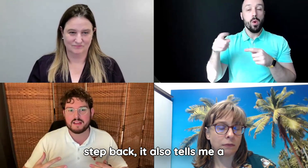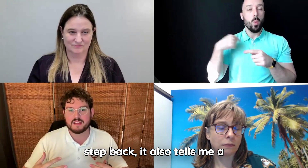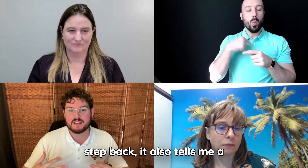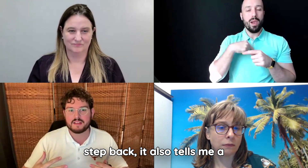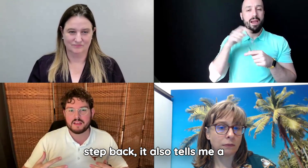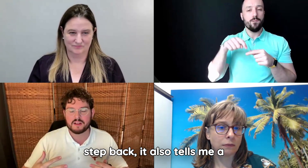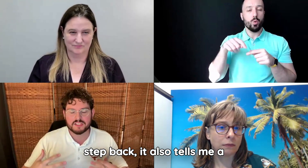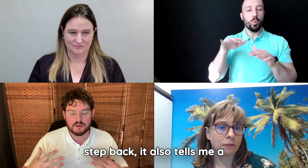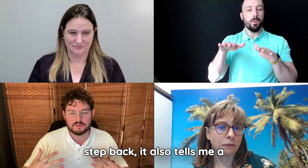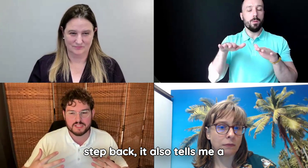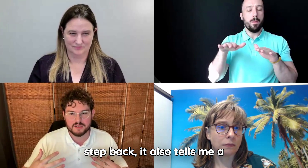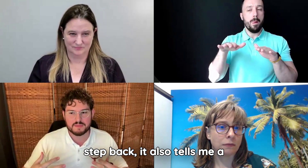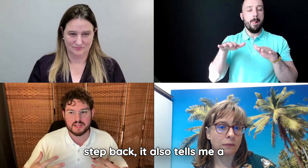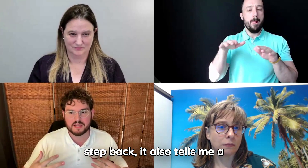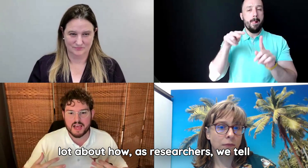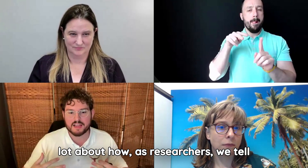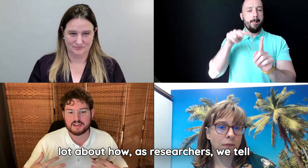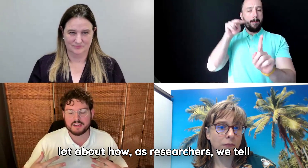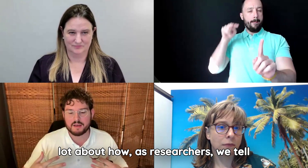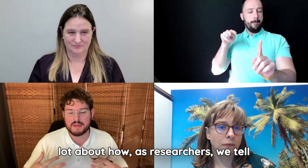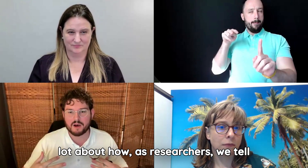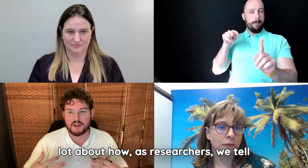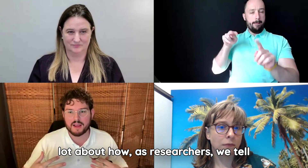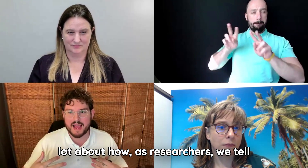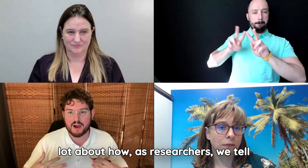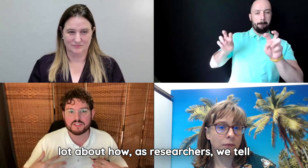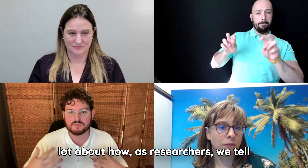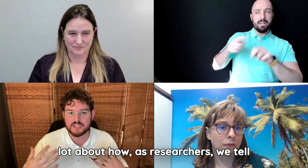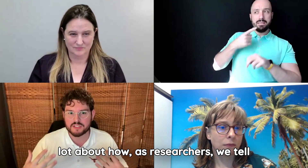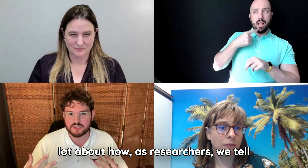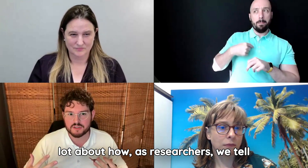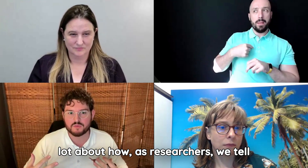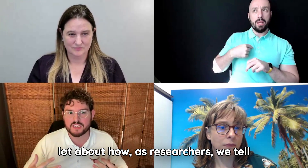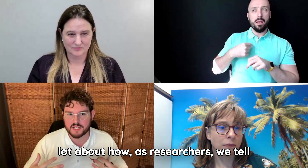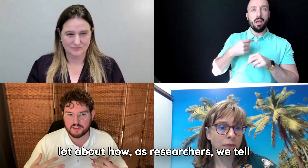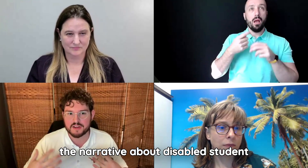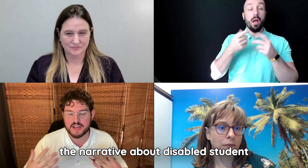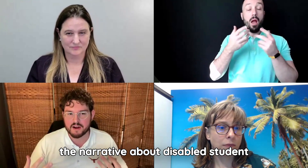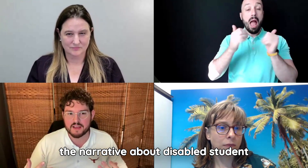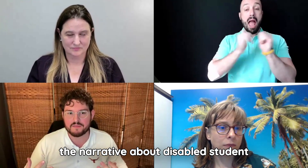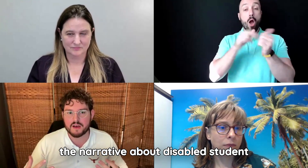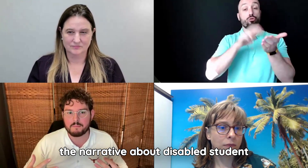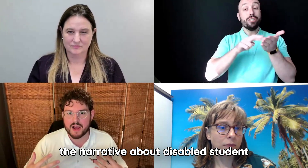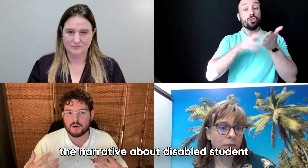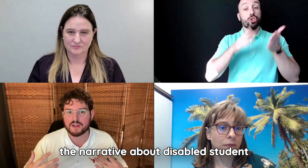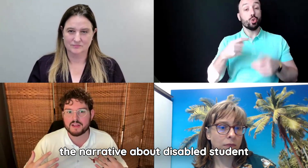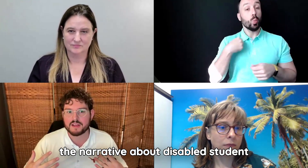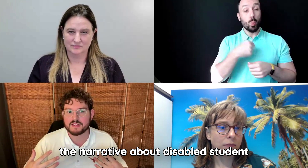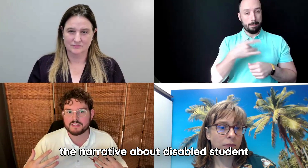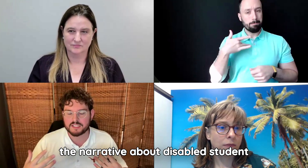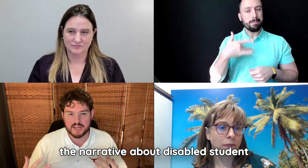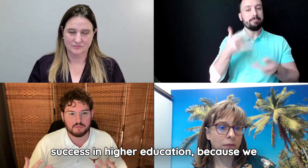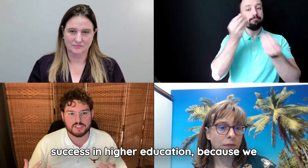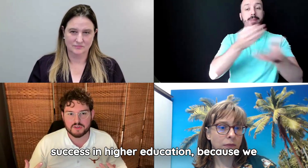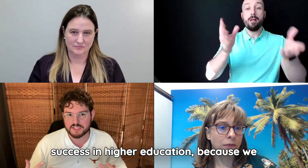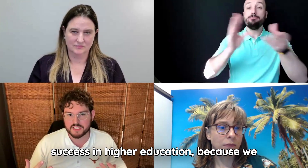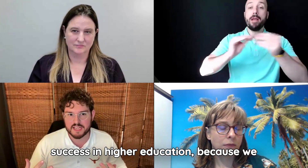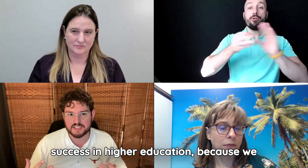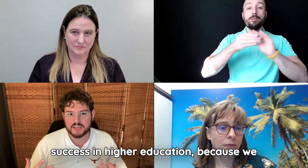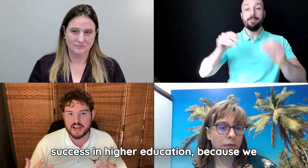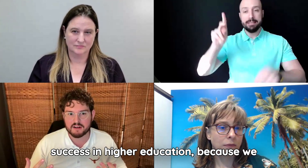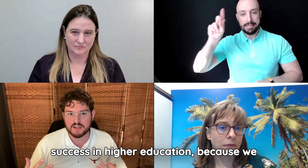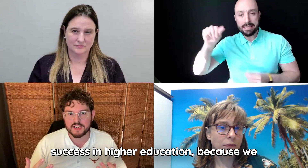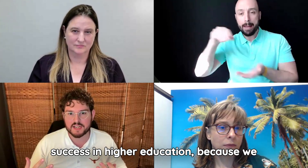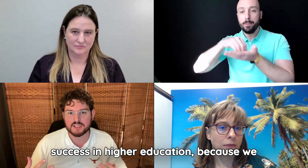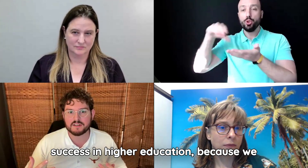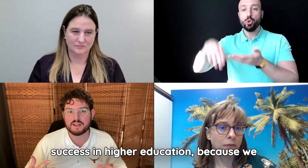back, it also tells me a lot about how, as researchers, we tell the narrative about disabled student